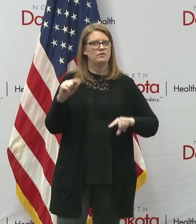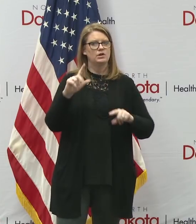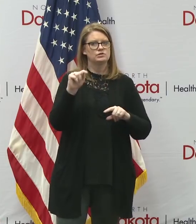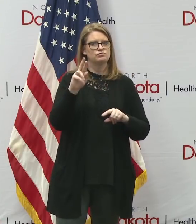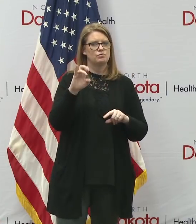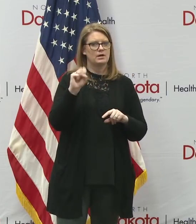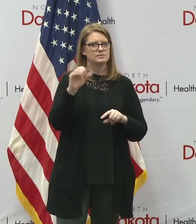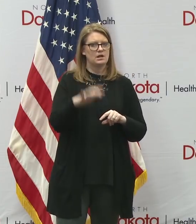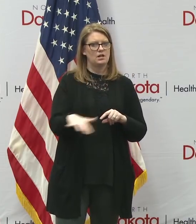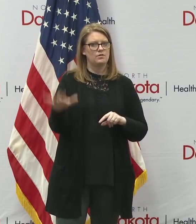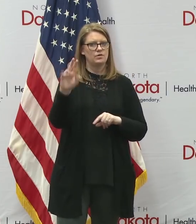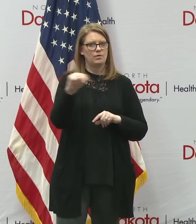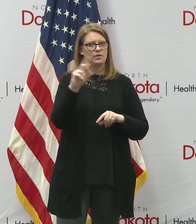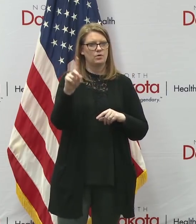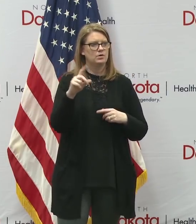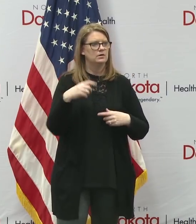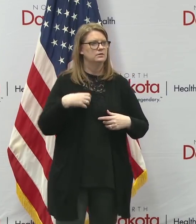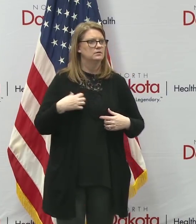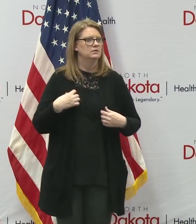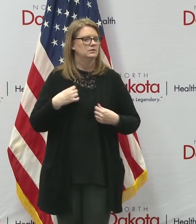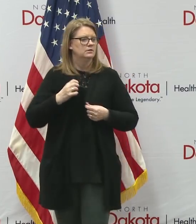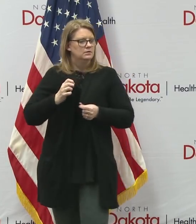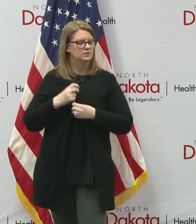Dakota? Well, I would say we're in